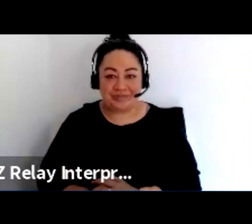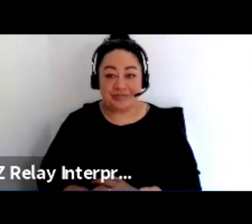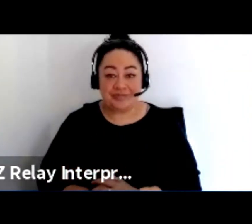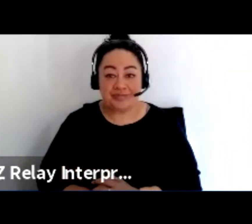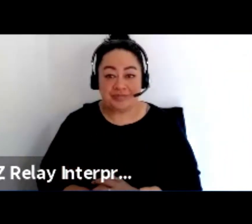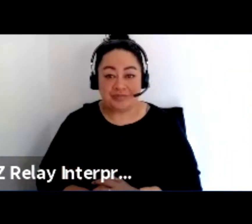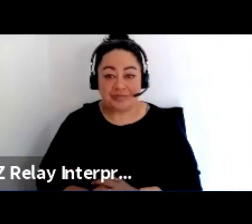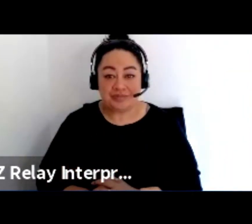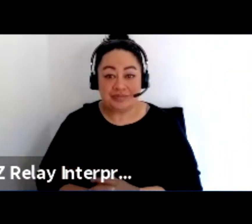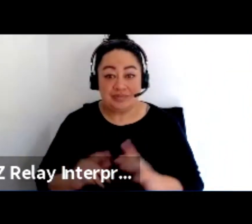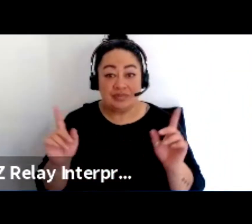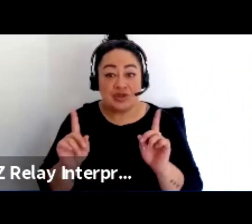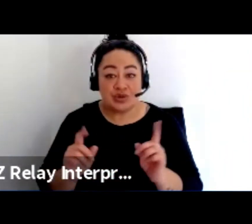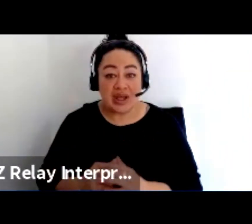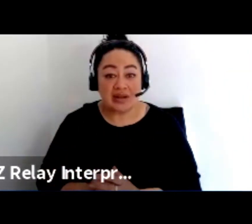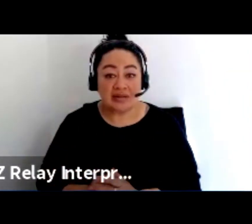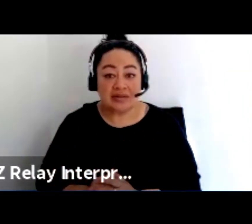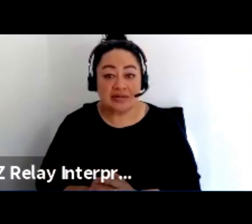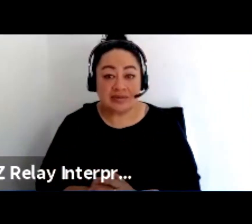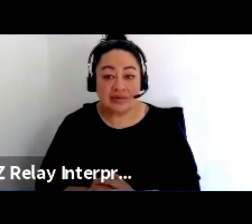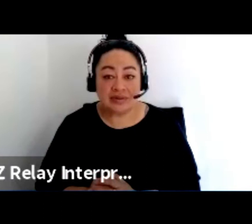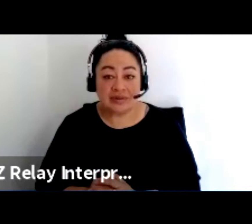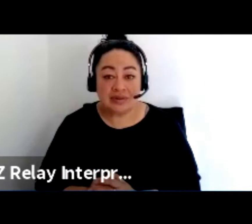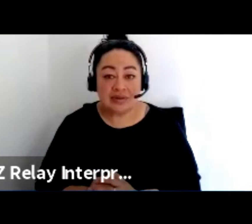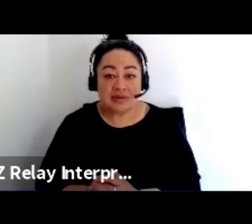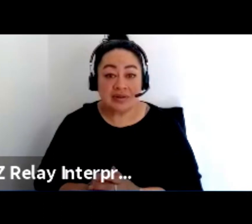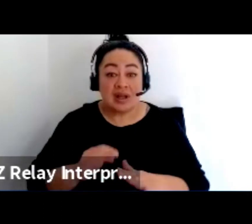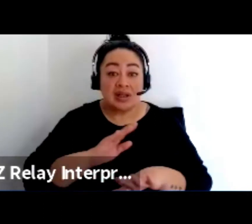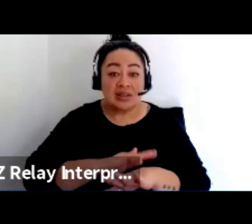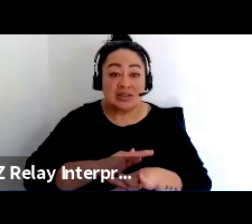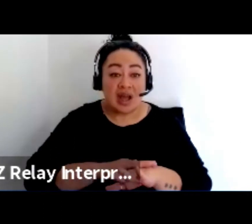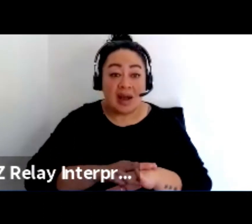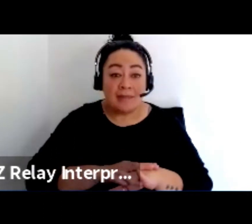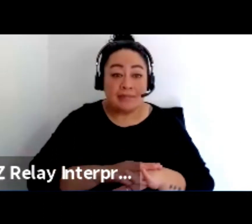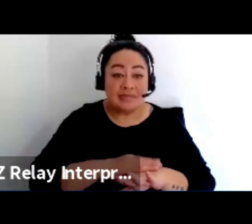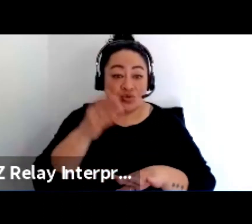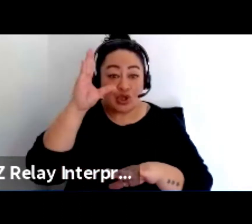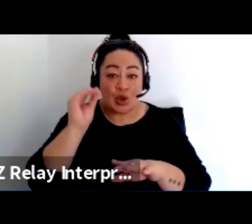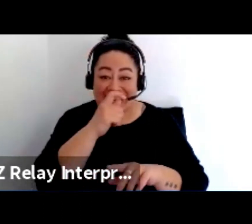we're just going to give the time mainly to Lily and Anthony.